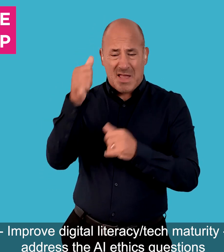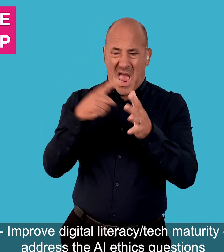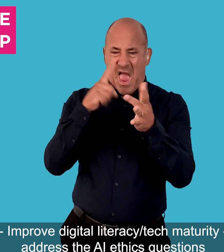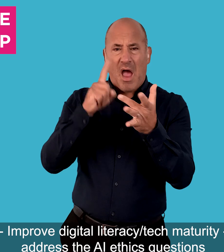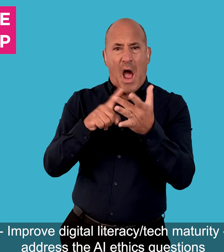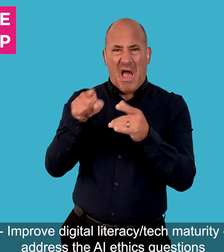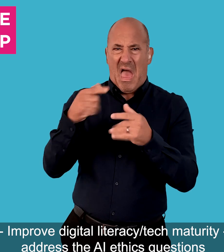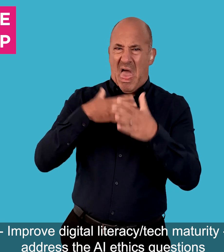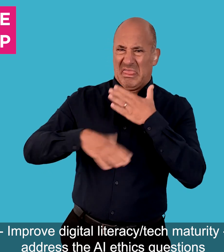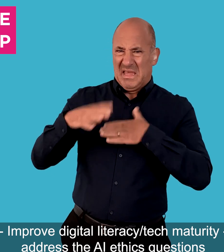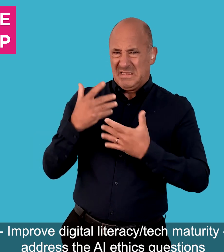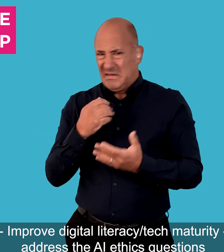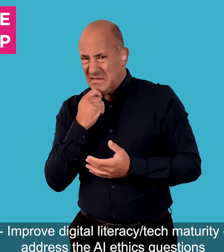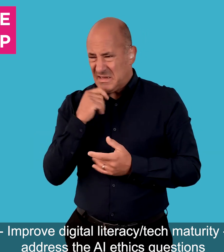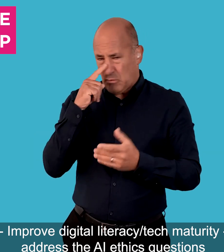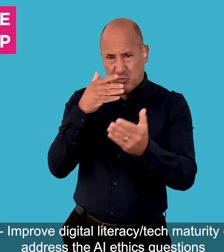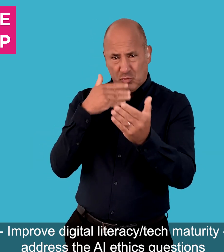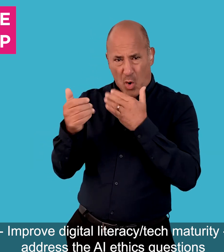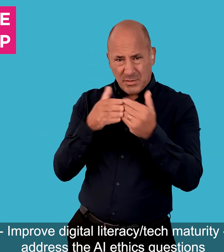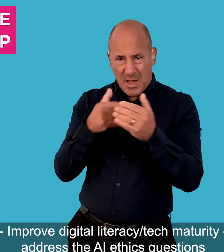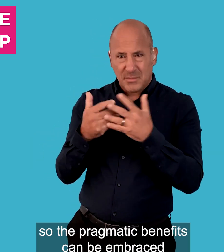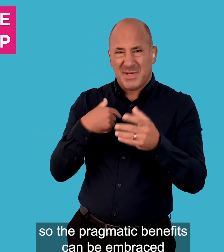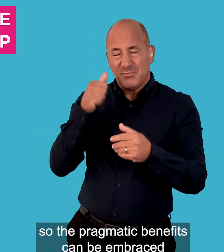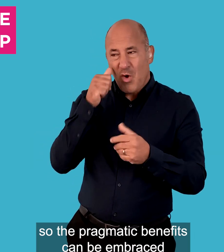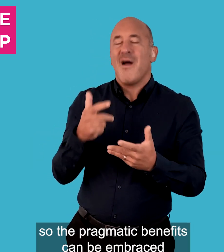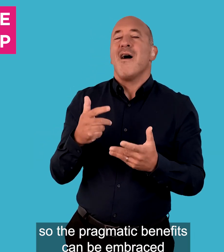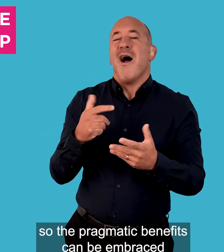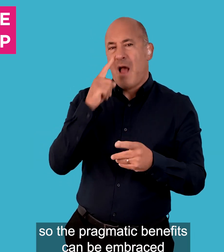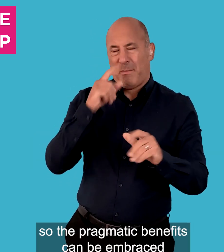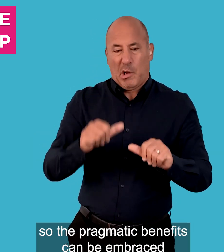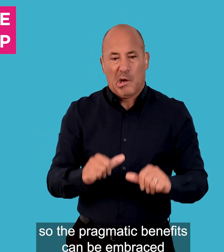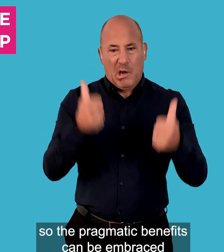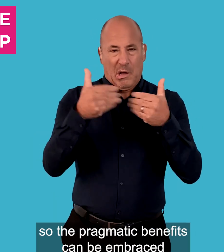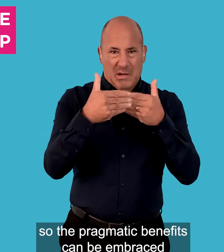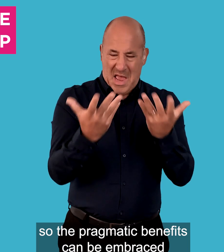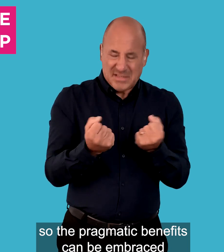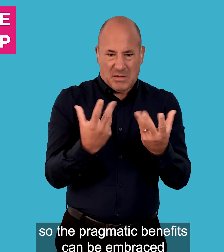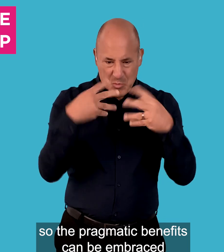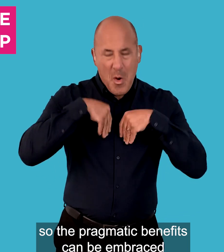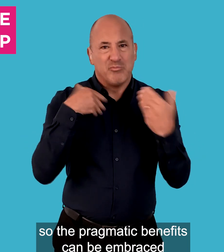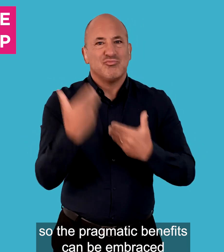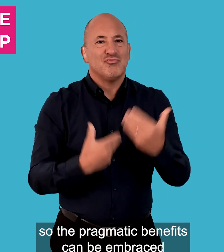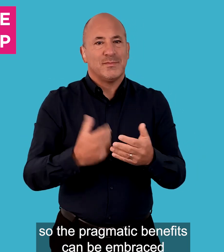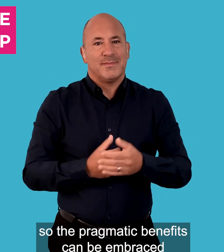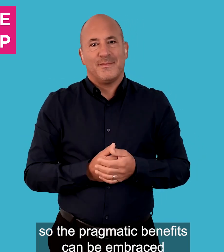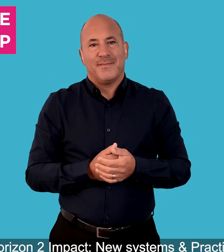literacy/tech maturity. Address the AI ethics questions so the pragmatic benefits can be